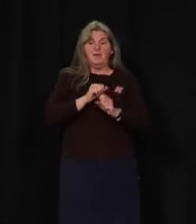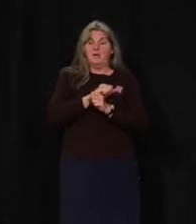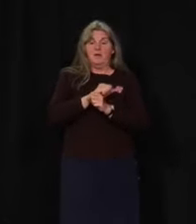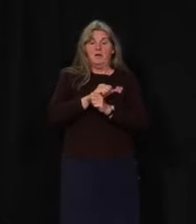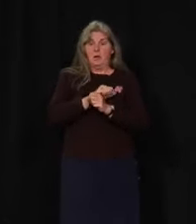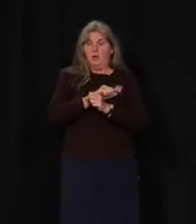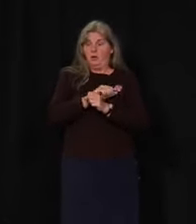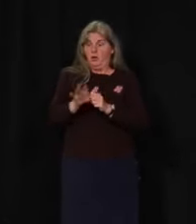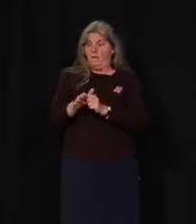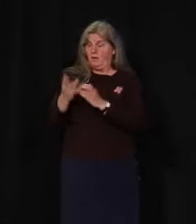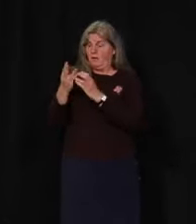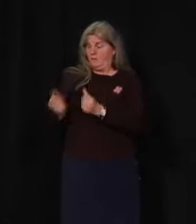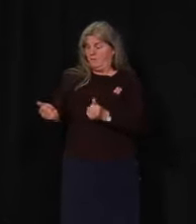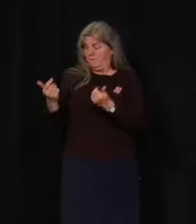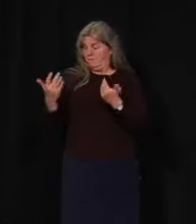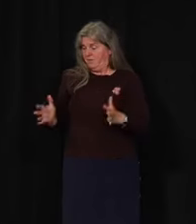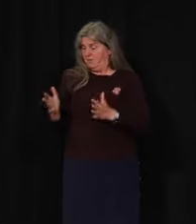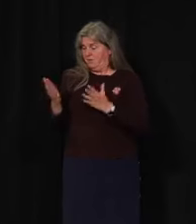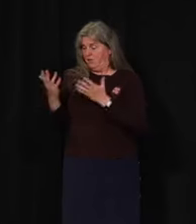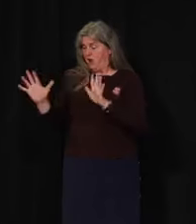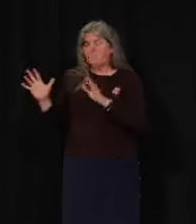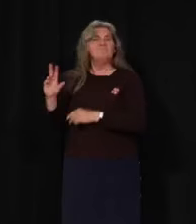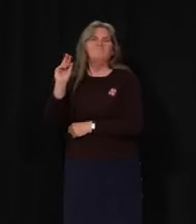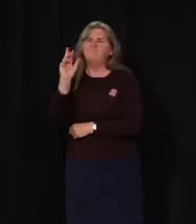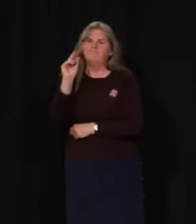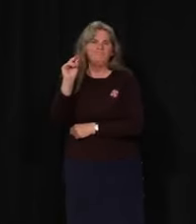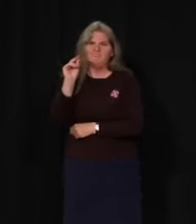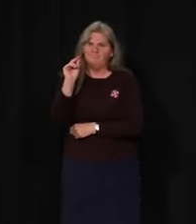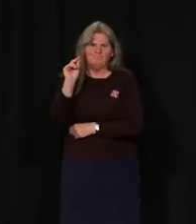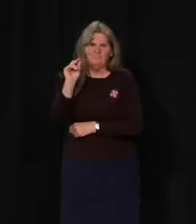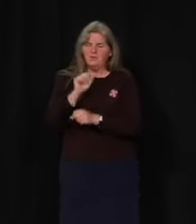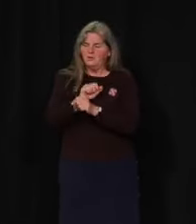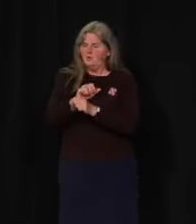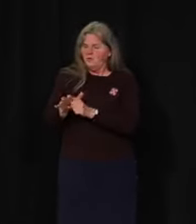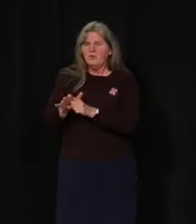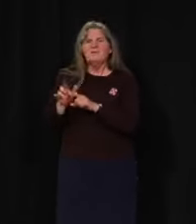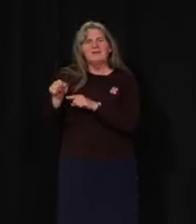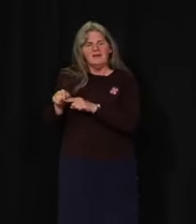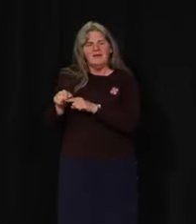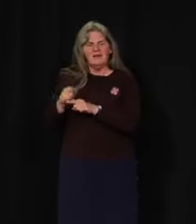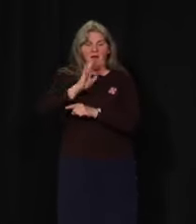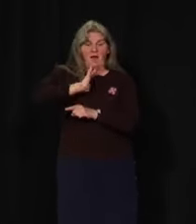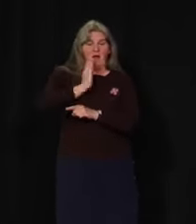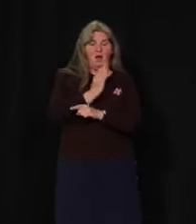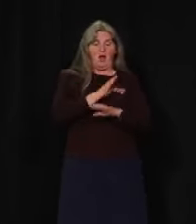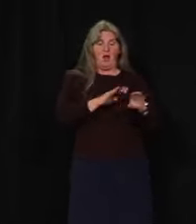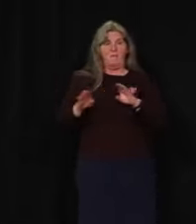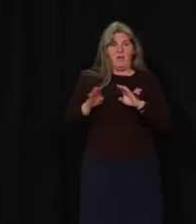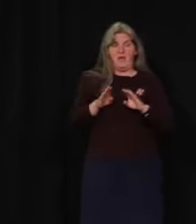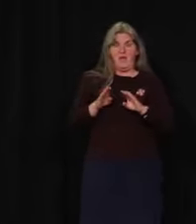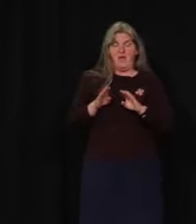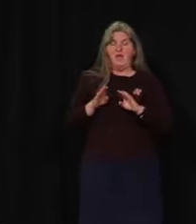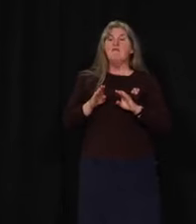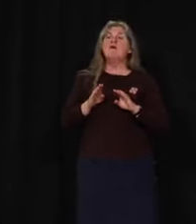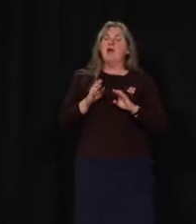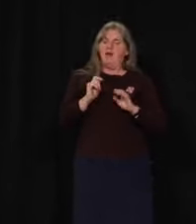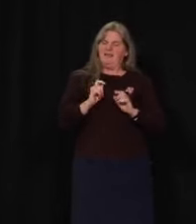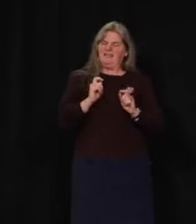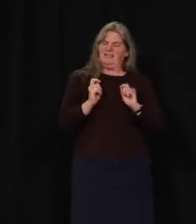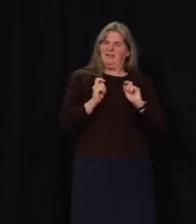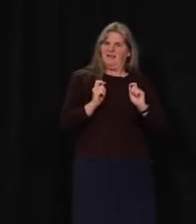COVID-19 is going away. The new reality is that we are to behave differently in order to keep ourselves and